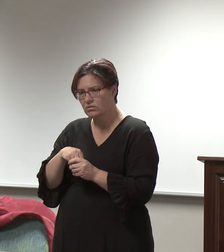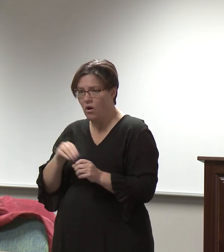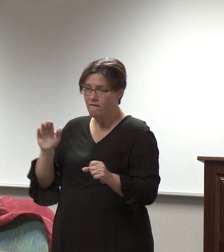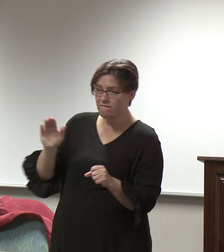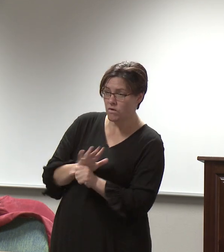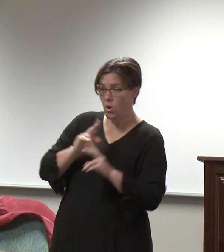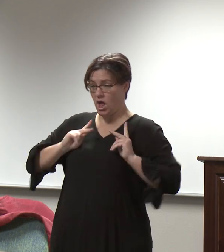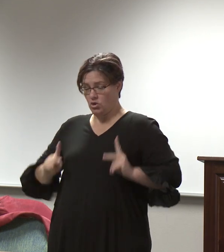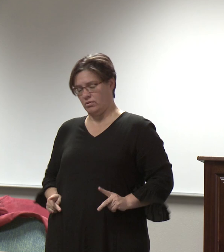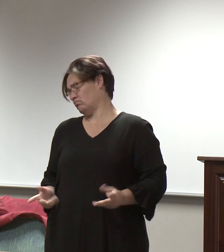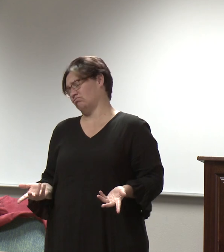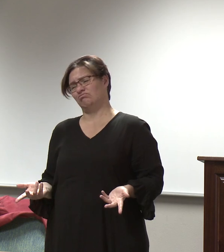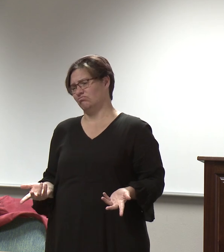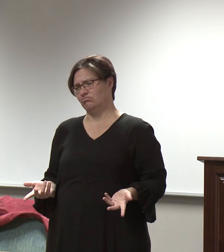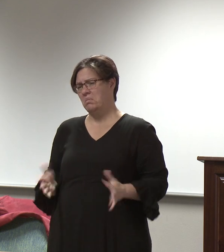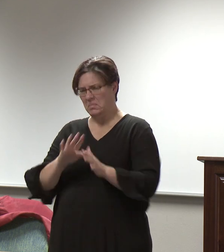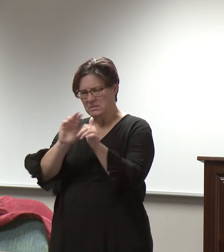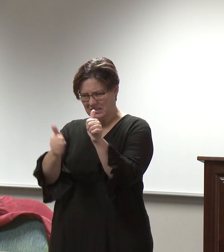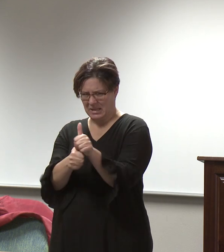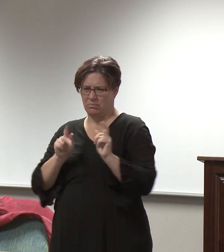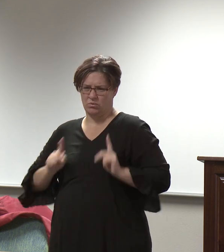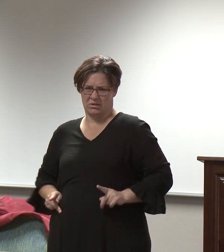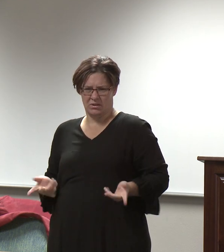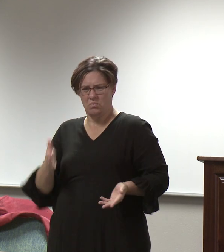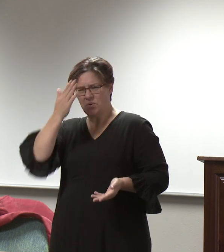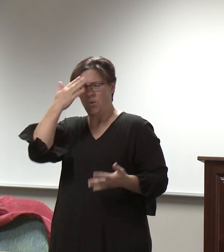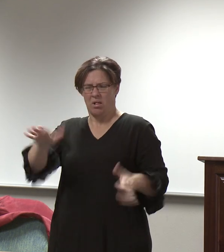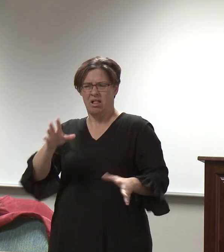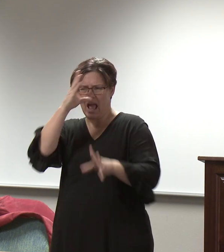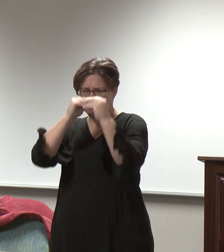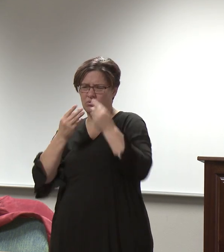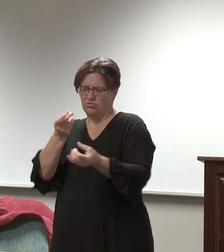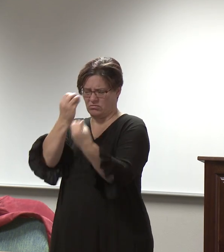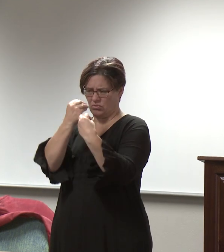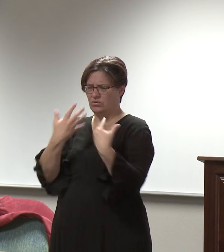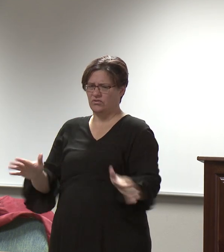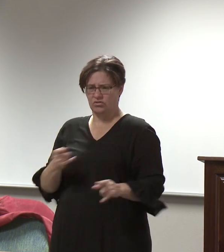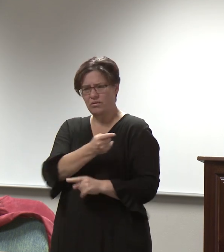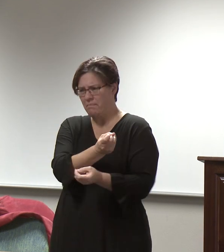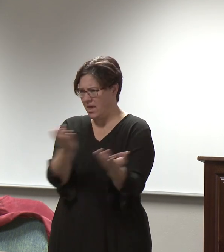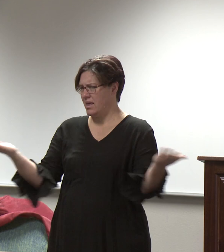human. They are subhuman. We know that by experience, of course, many of you here.